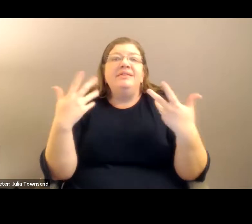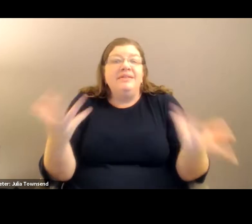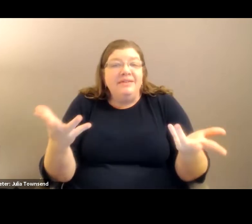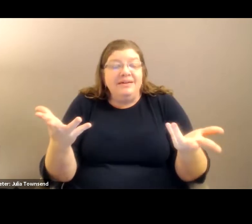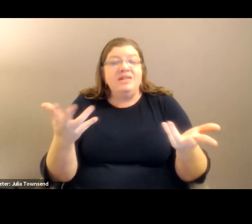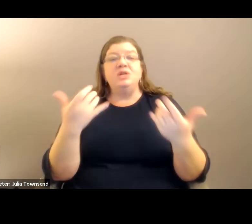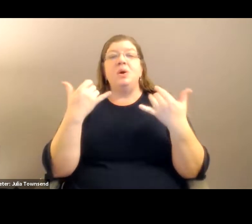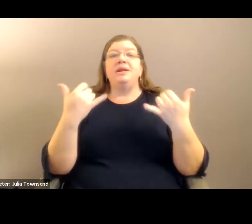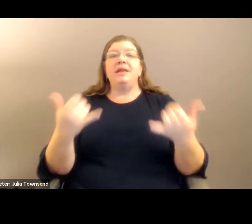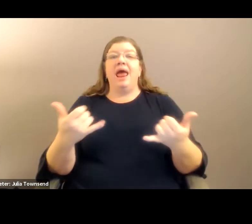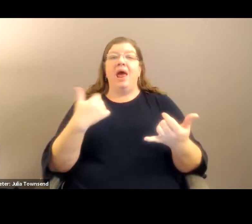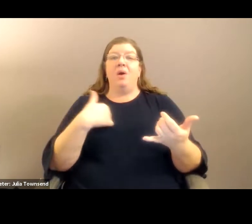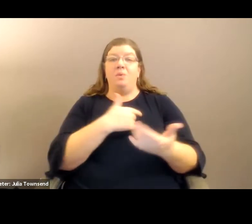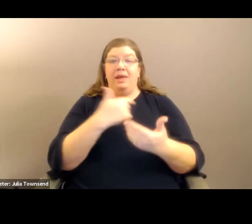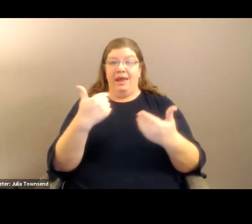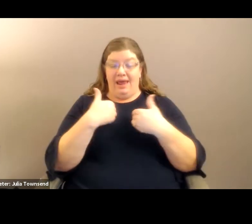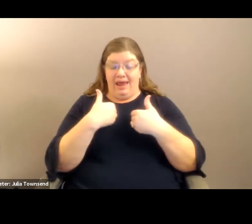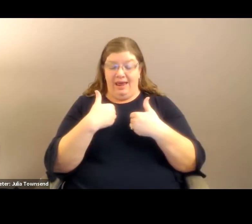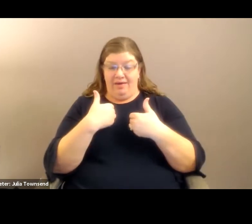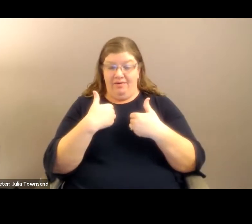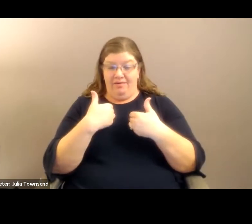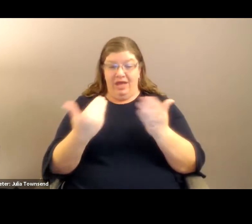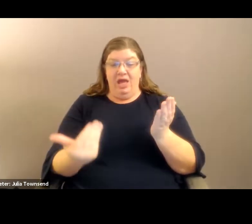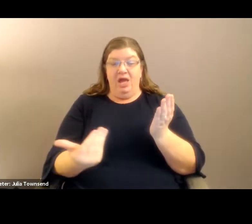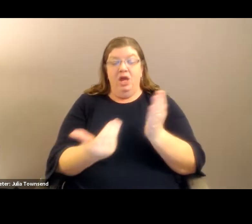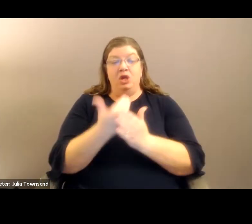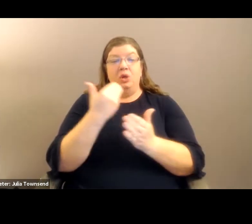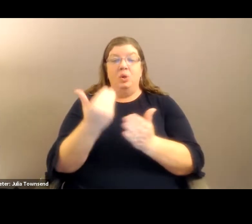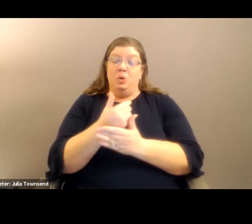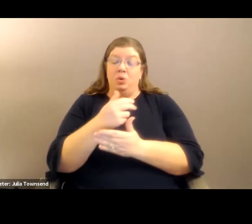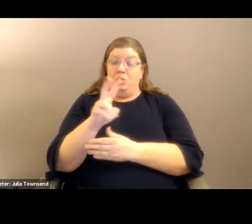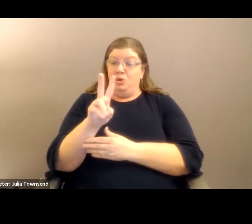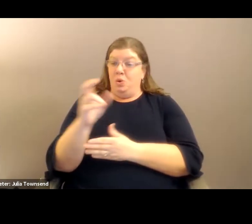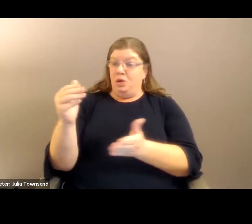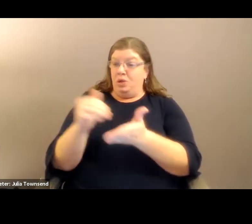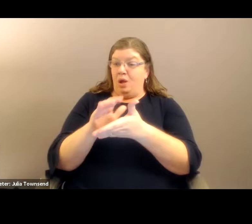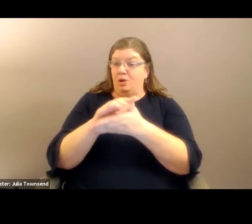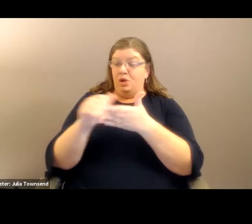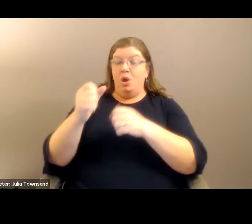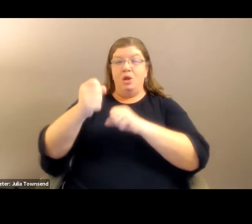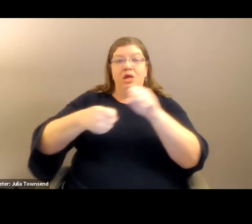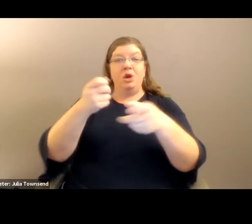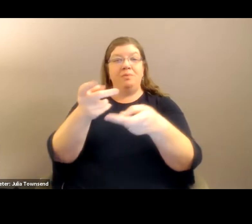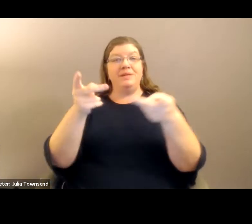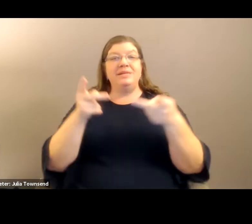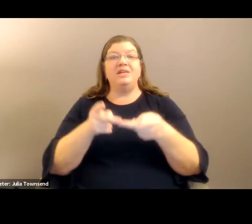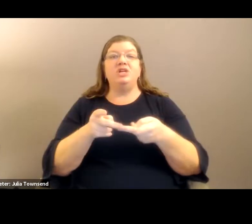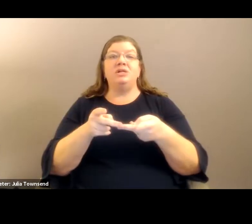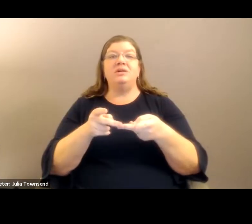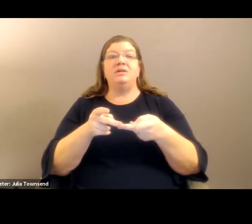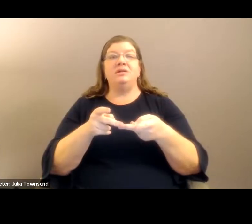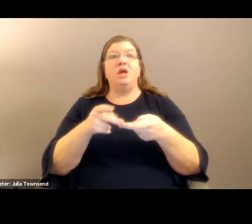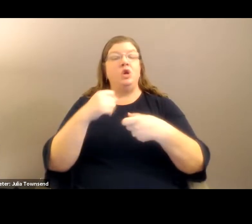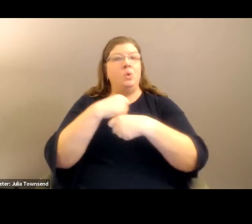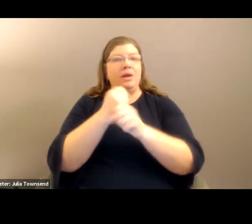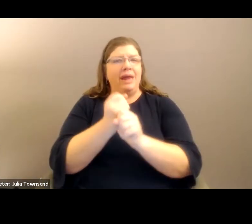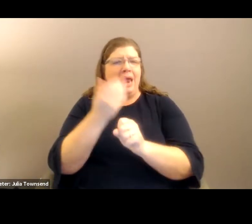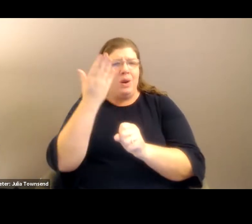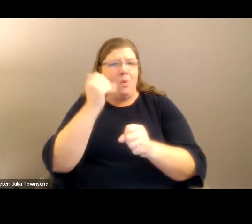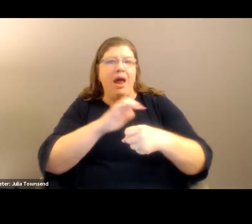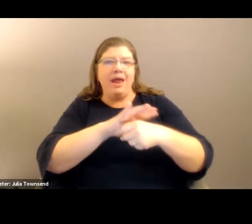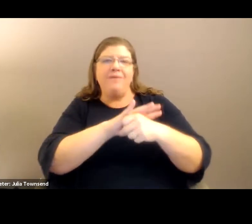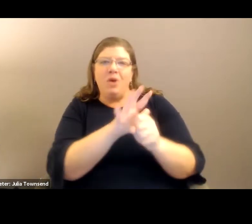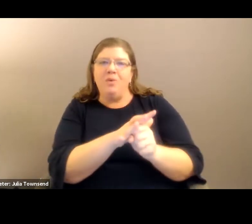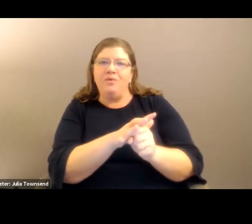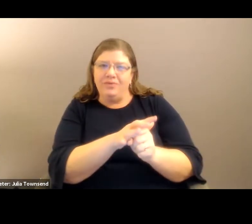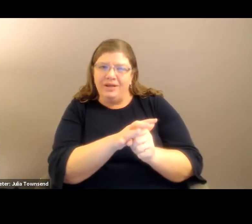we now have a new $200,000 a year position primarily created because of COVID